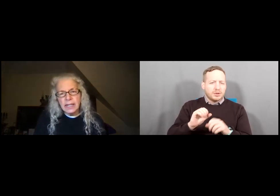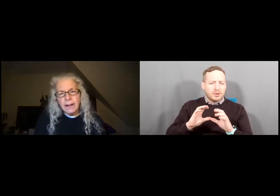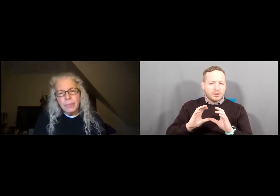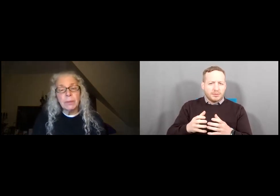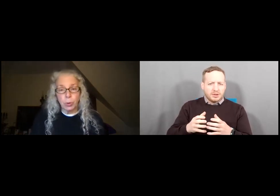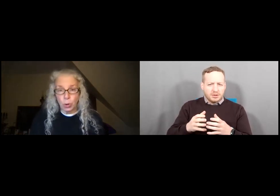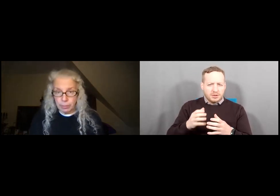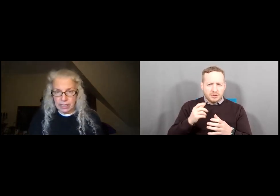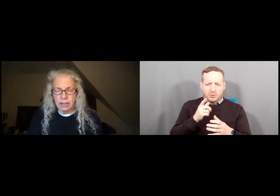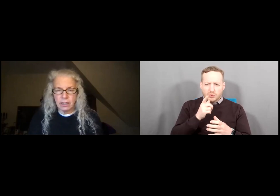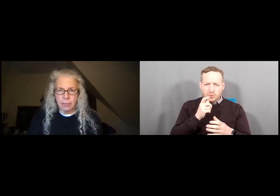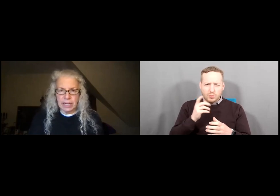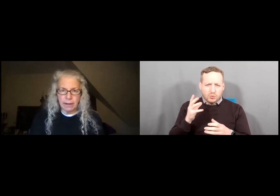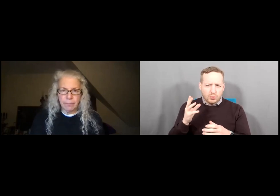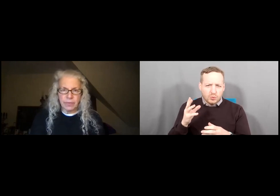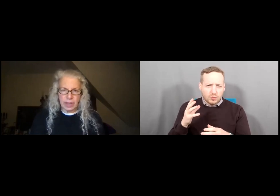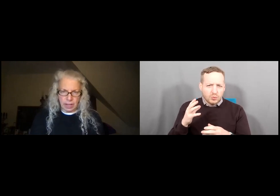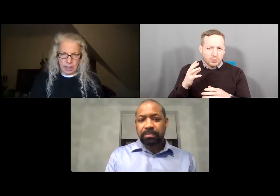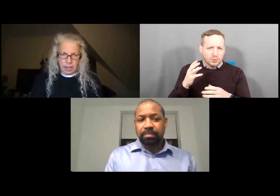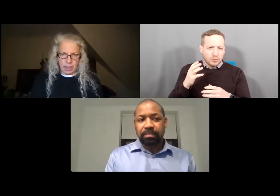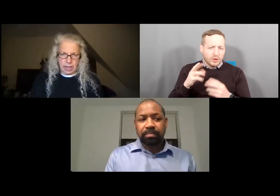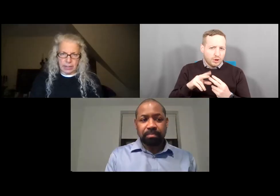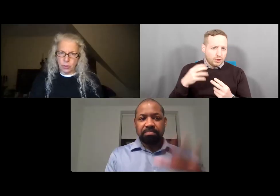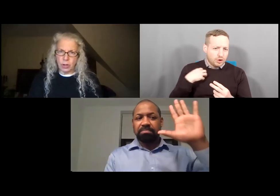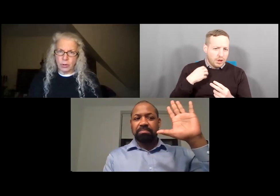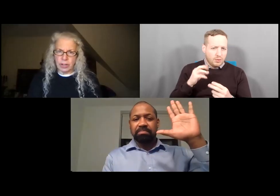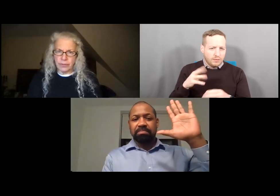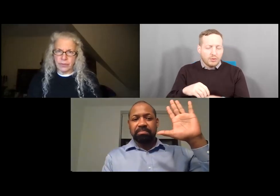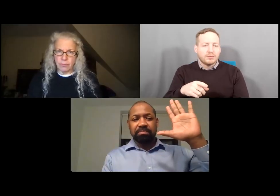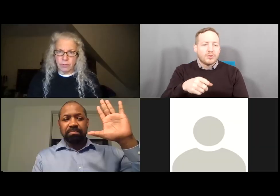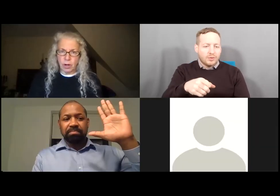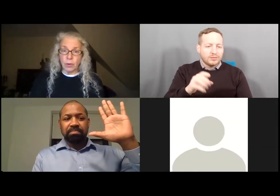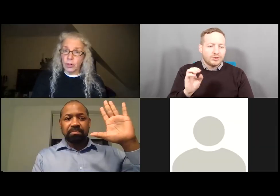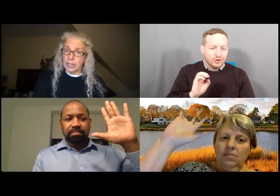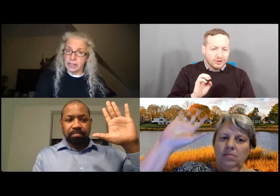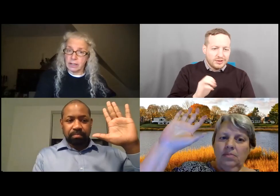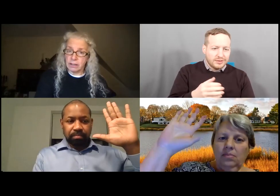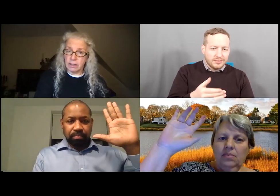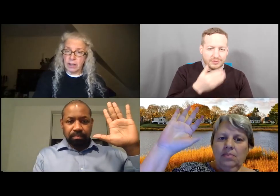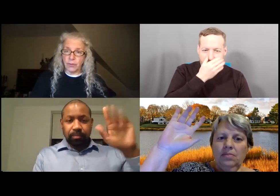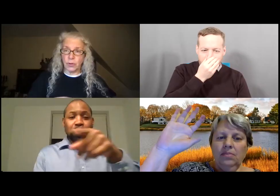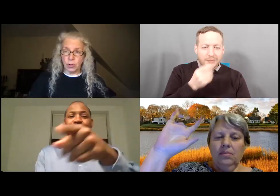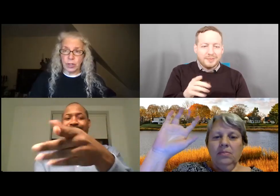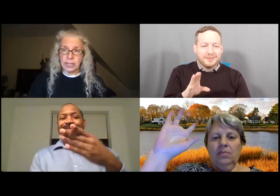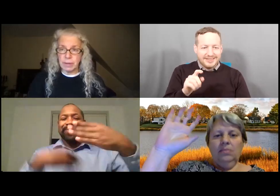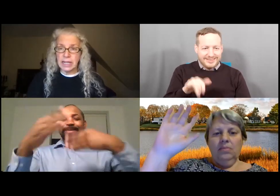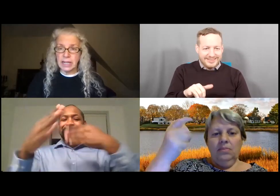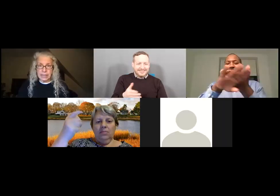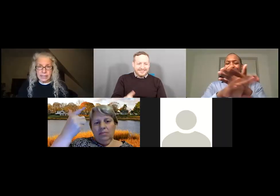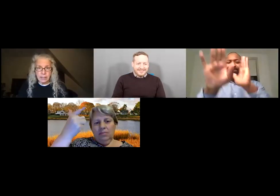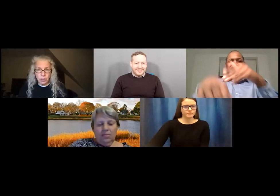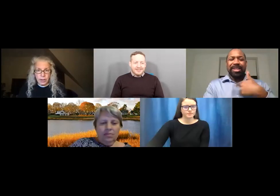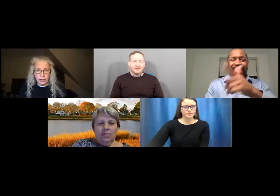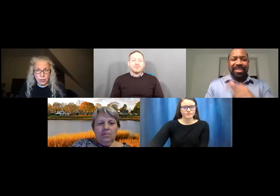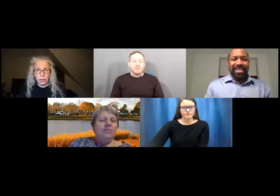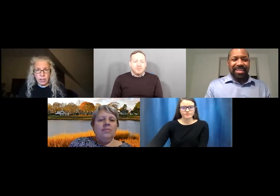is the employment committee. And I don't know if, oh, Ernest, if you could speak, and